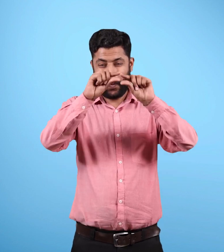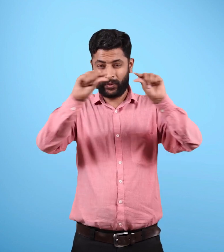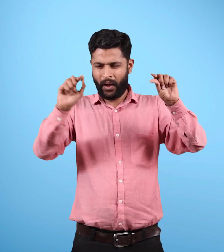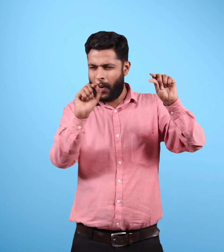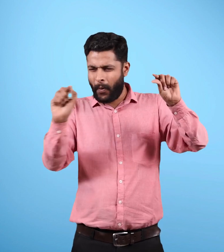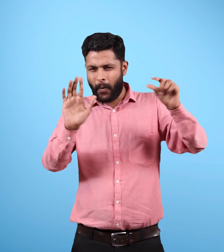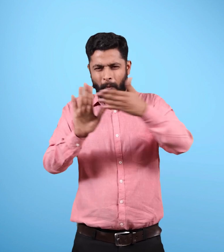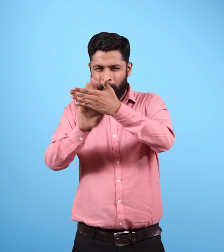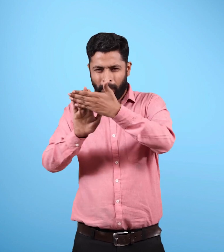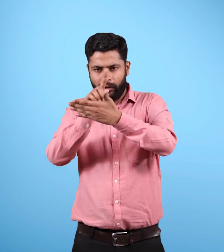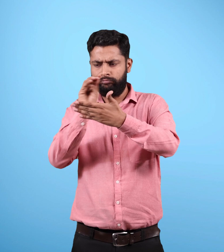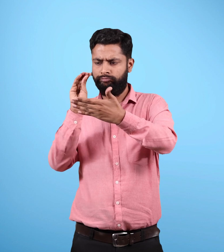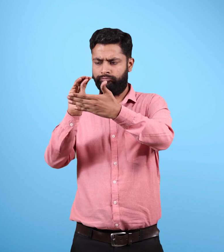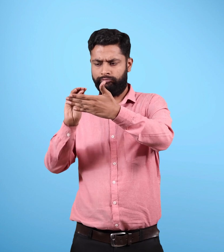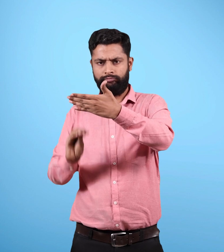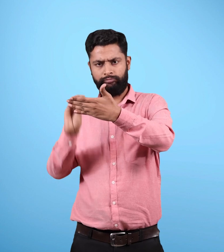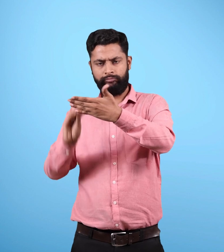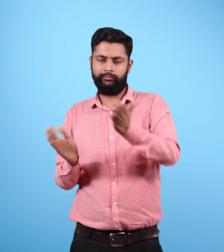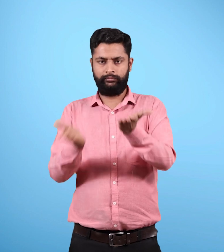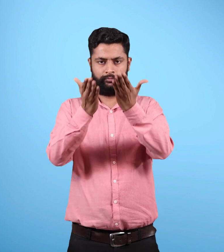Fill up the blanks with the words given.